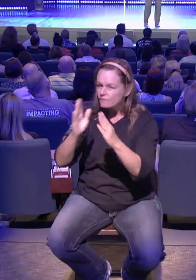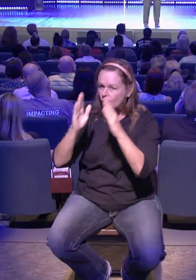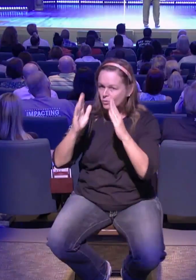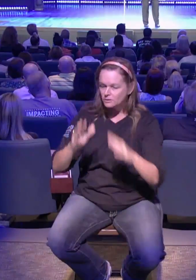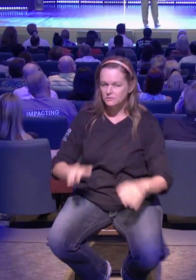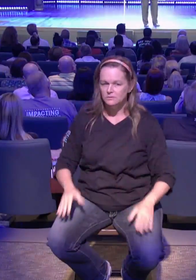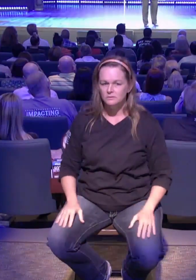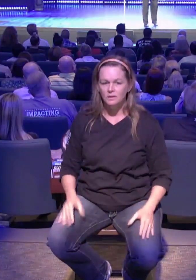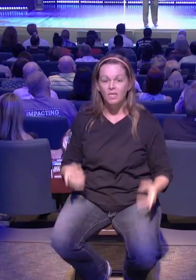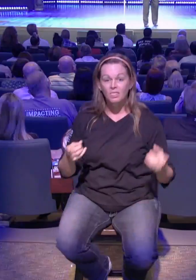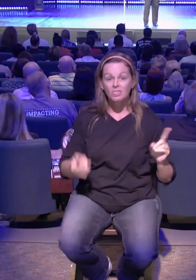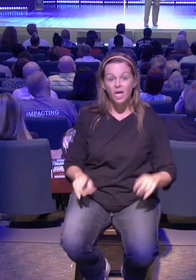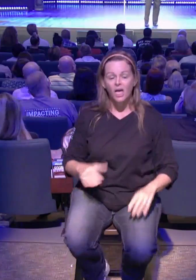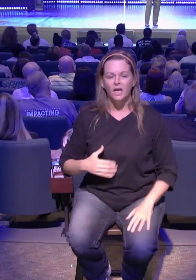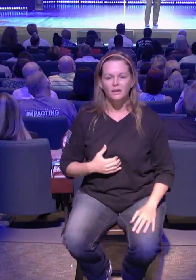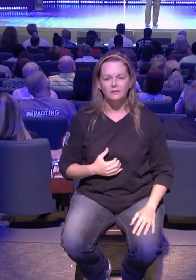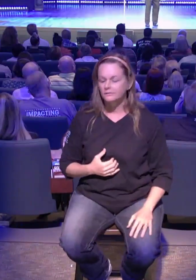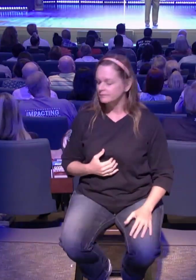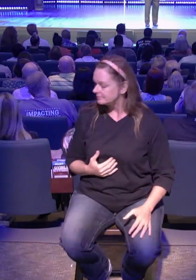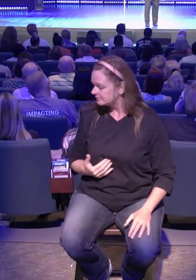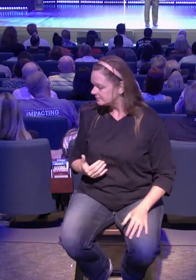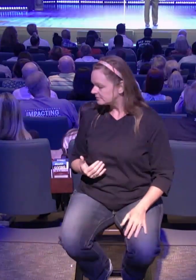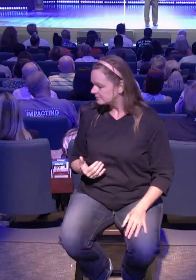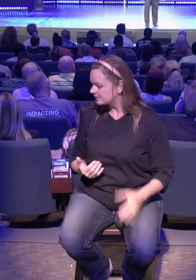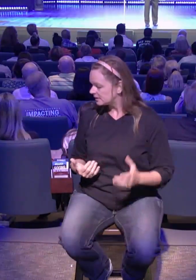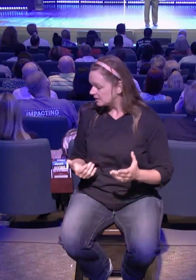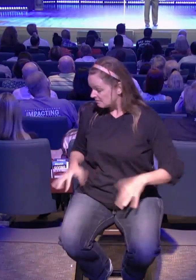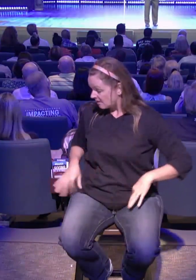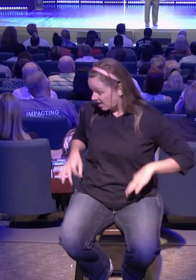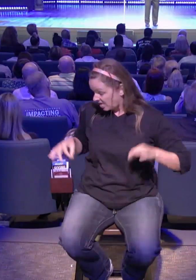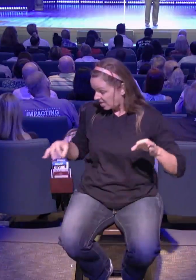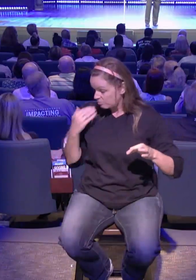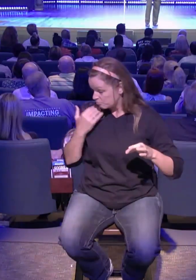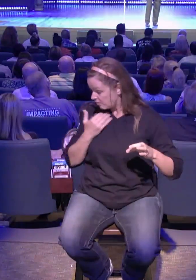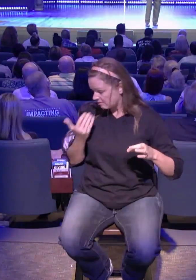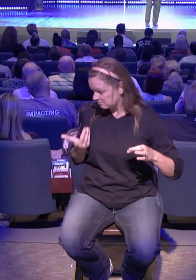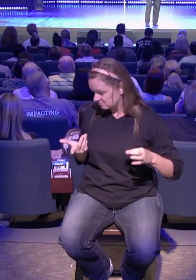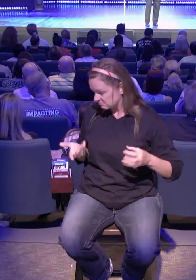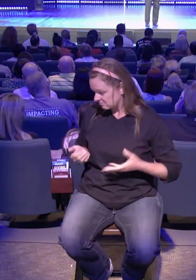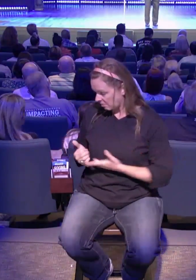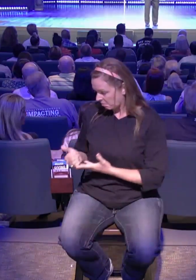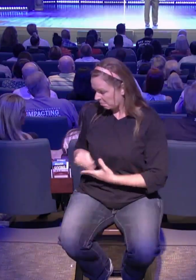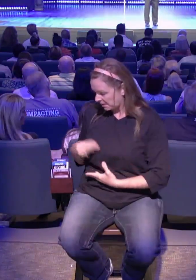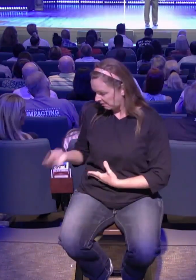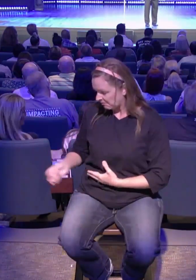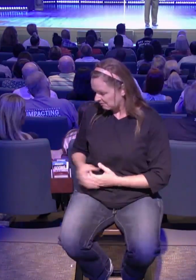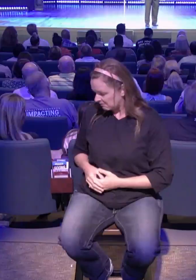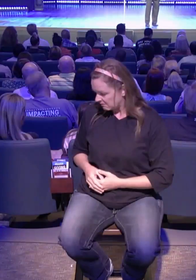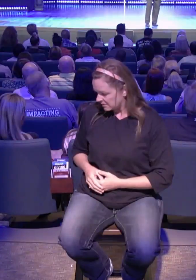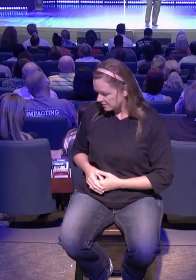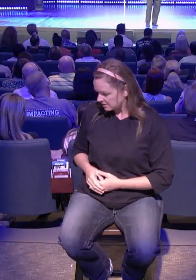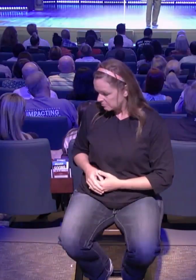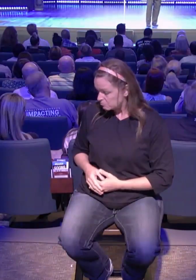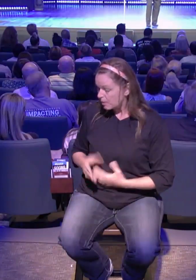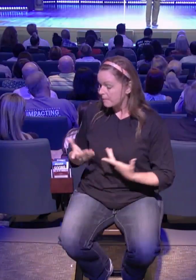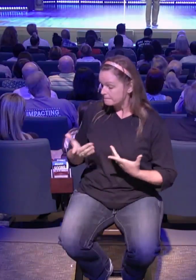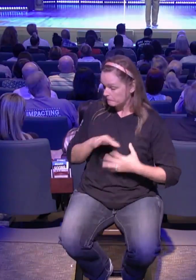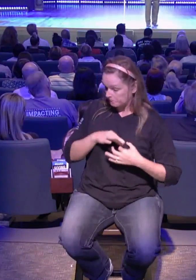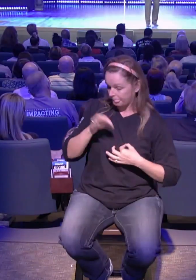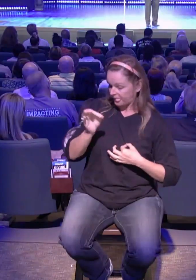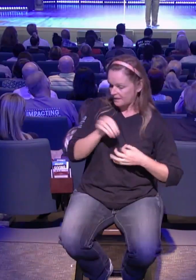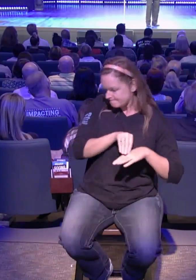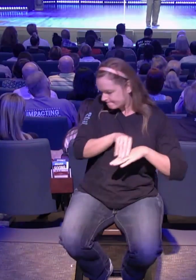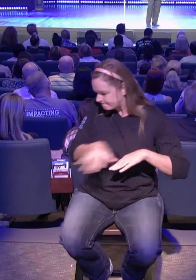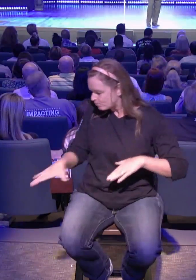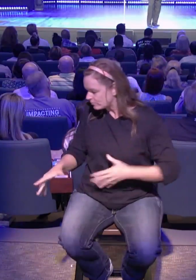looked straight at him and said, listen, silver and gold have we none, but what we have in the name of Jesus, we have. You can stand up and walk, but I'm